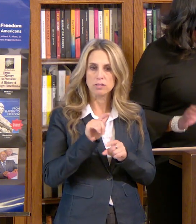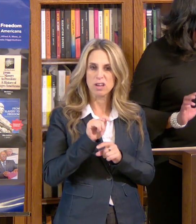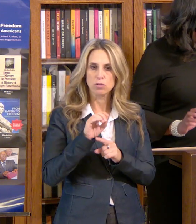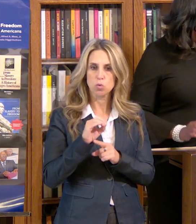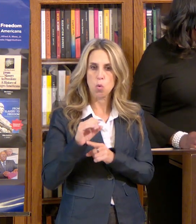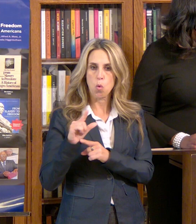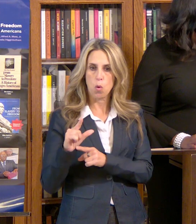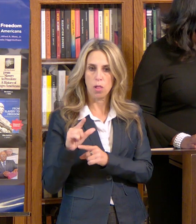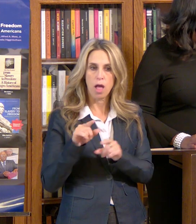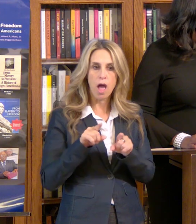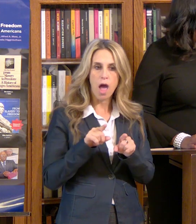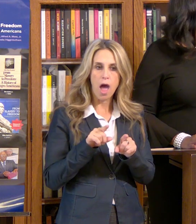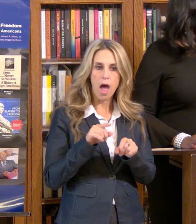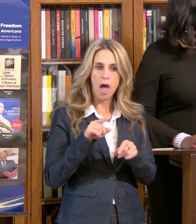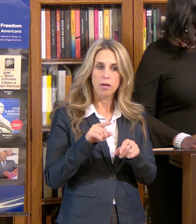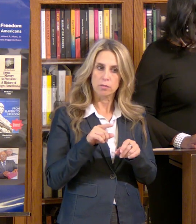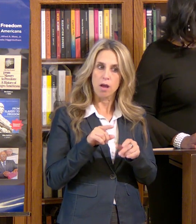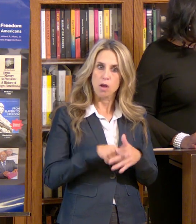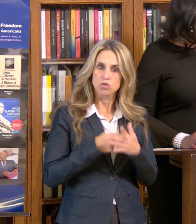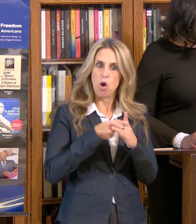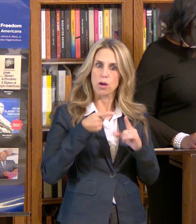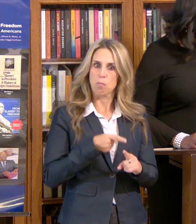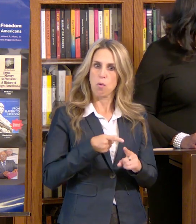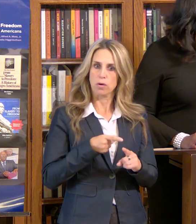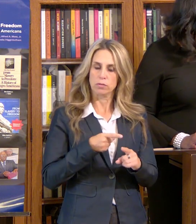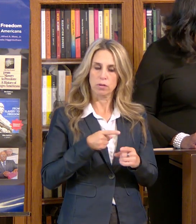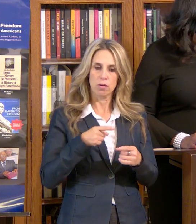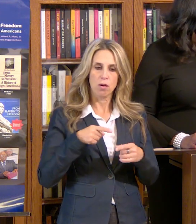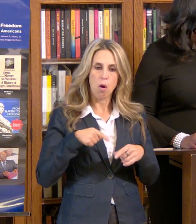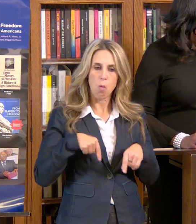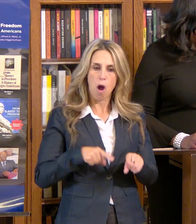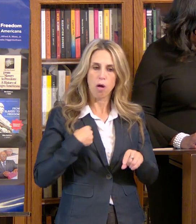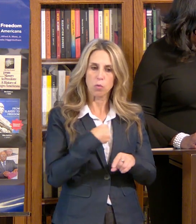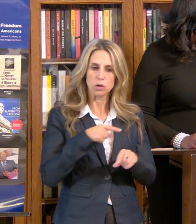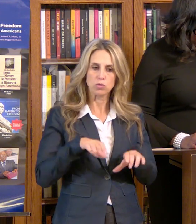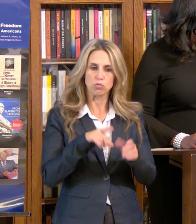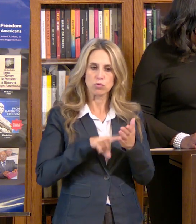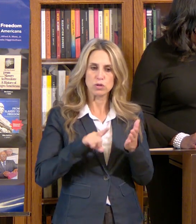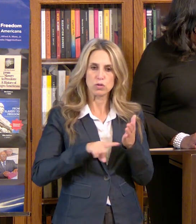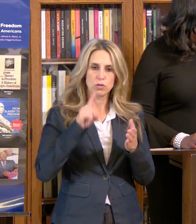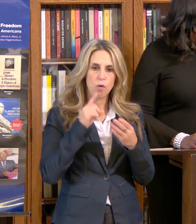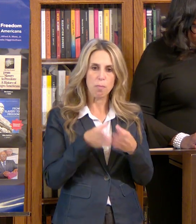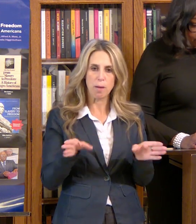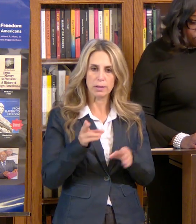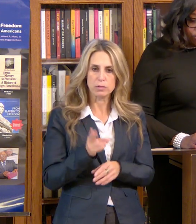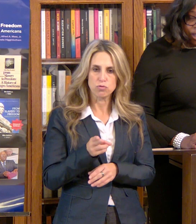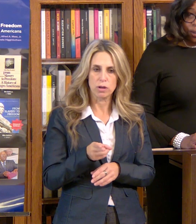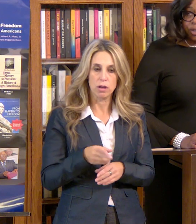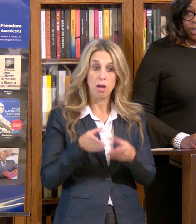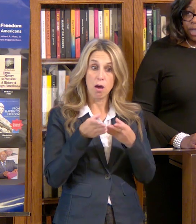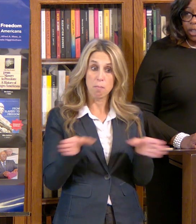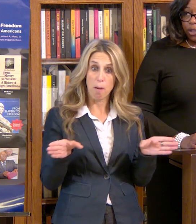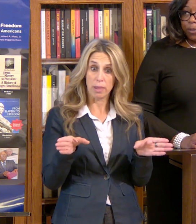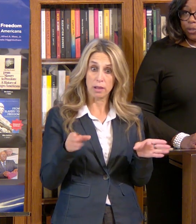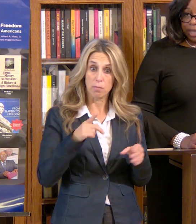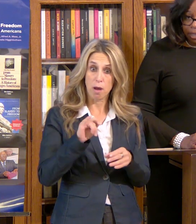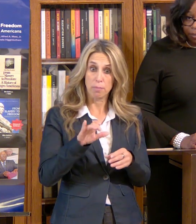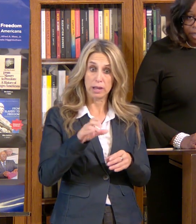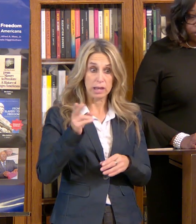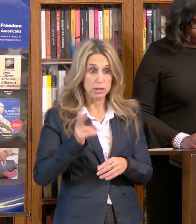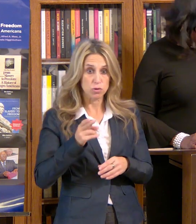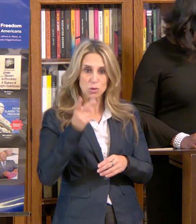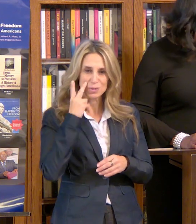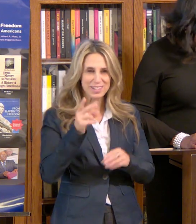tool and as a starting point when we do the research for the public history public history is what you see in your